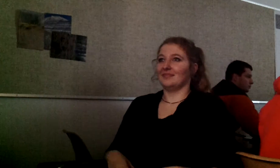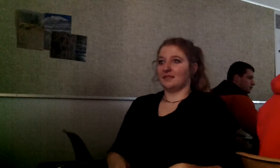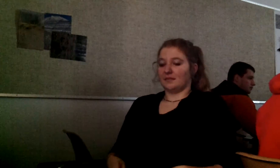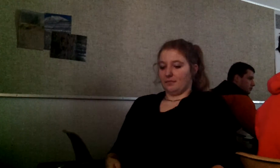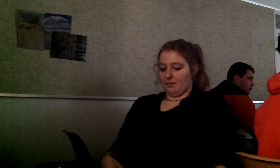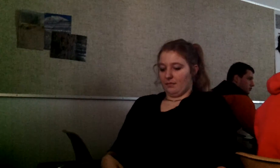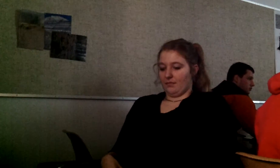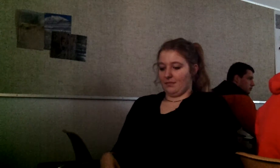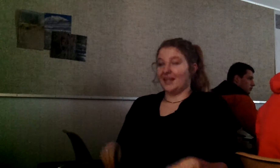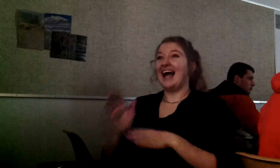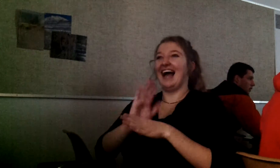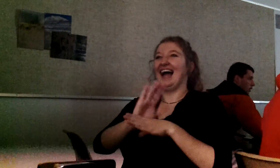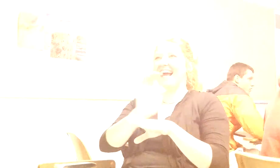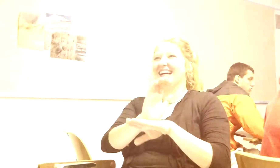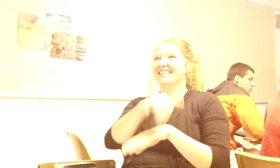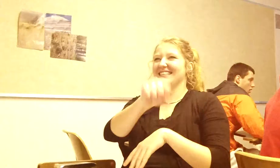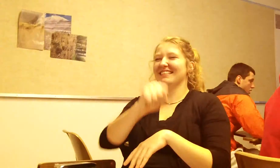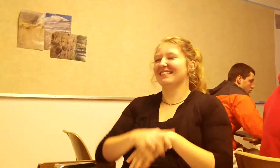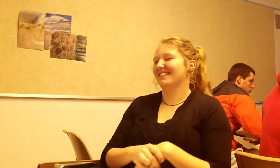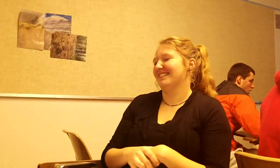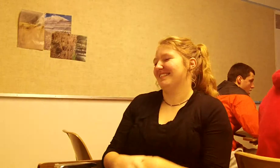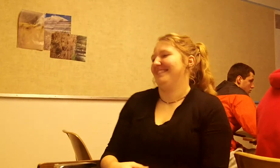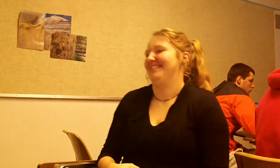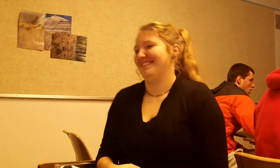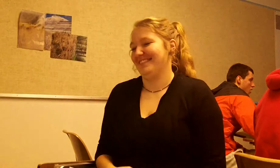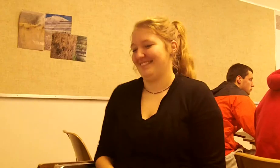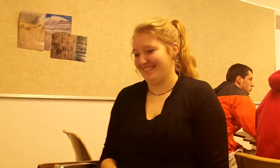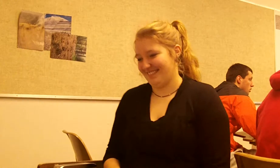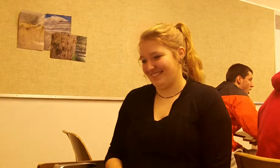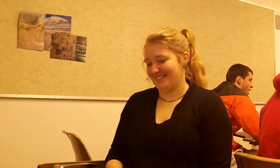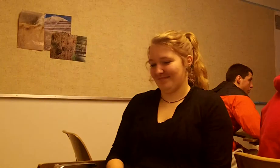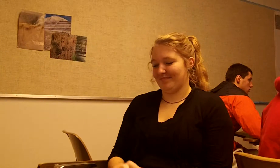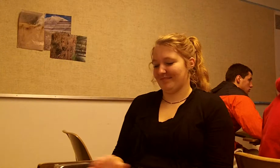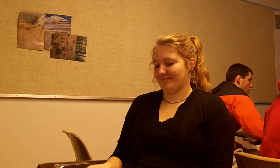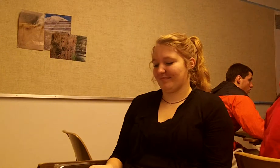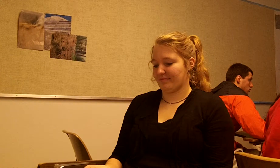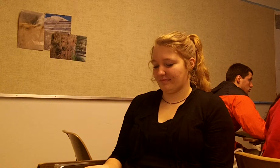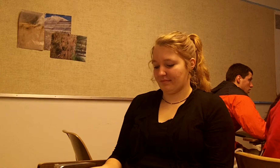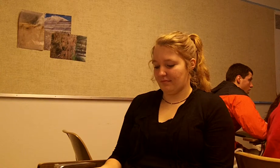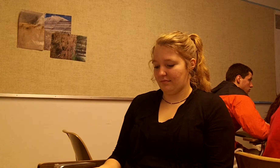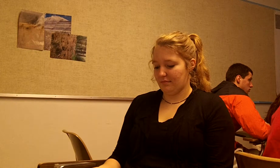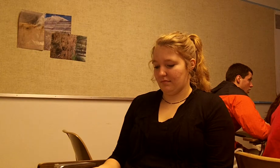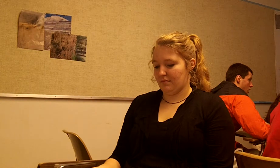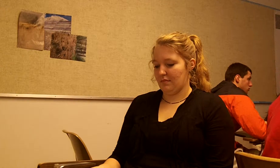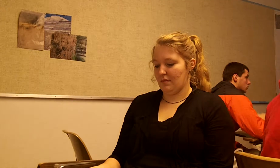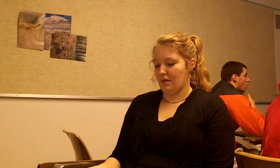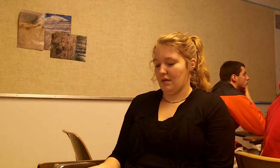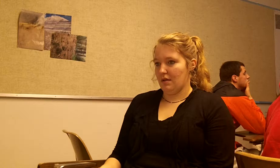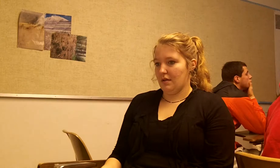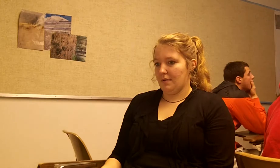Movie night, I know. Exactly. I'll do that just for a second. So this is the